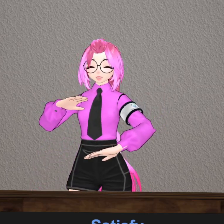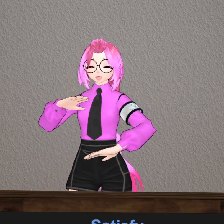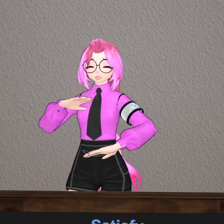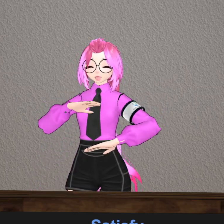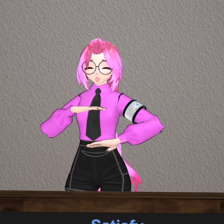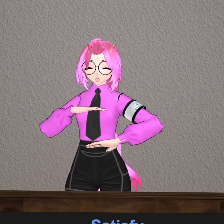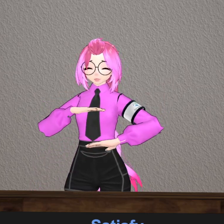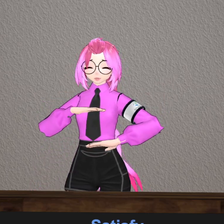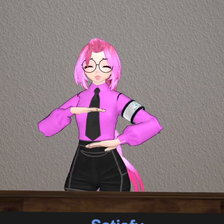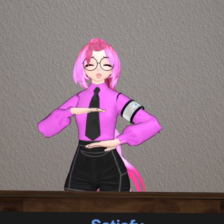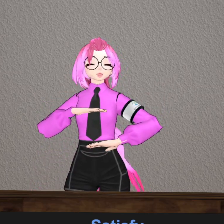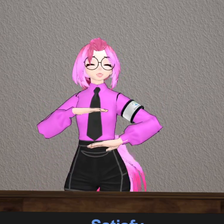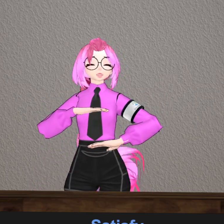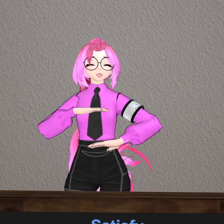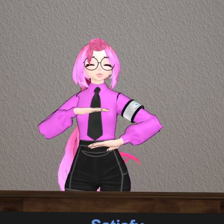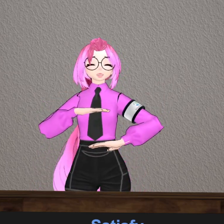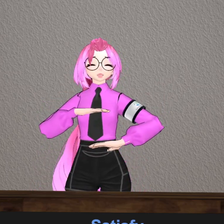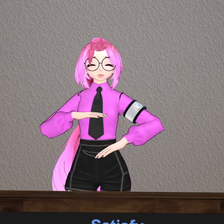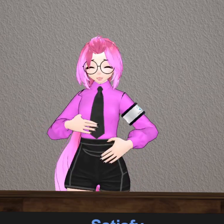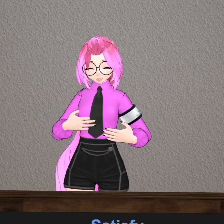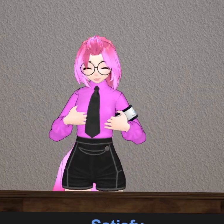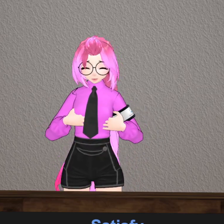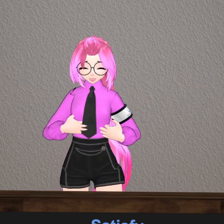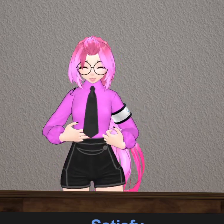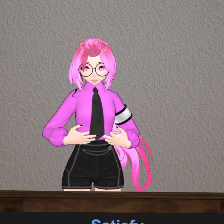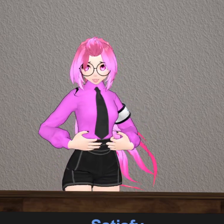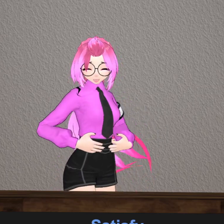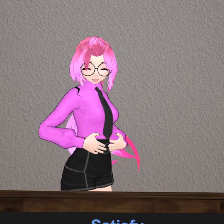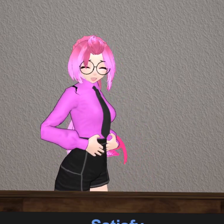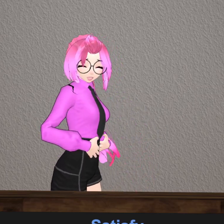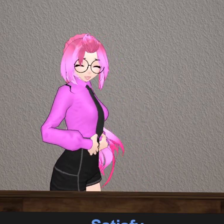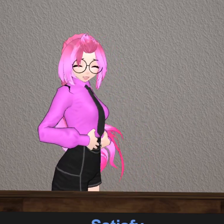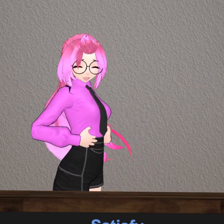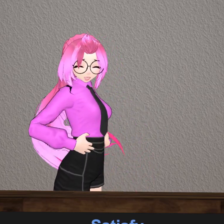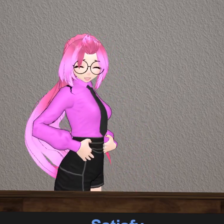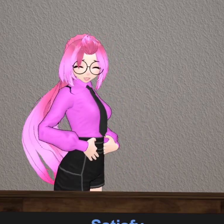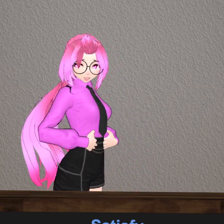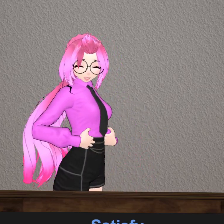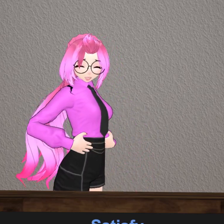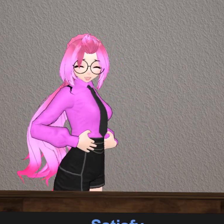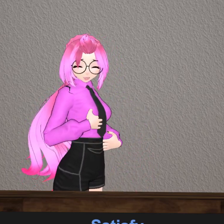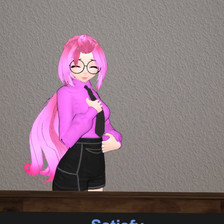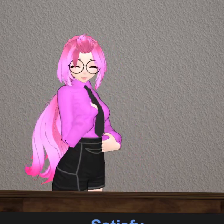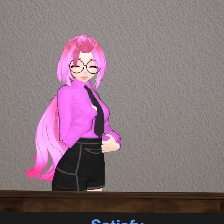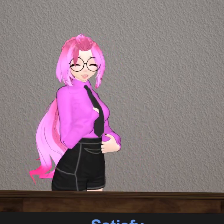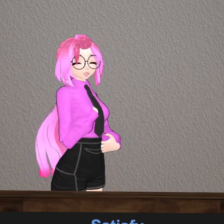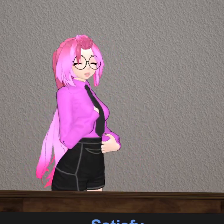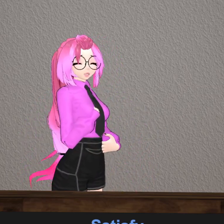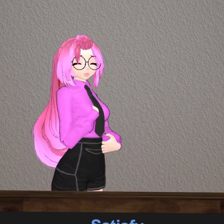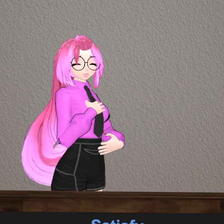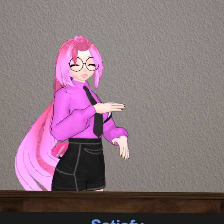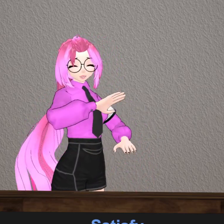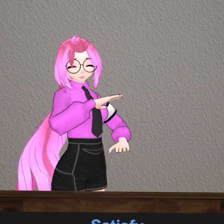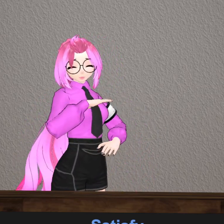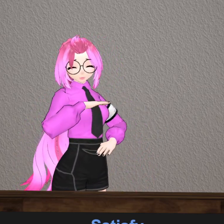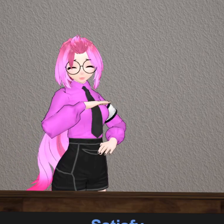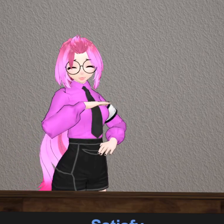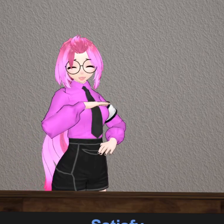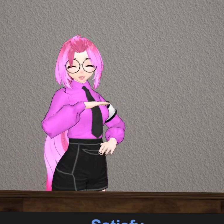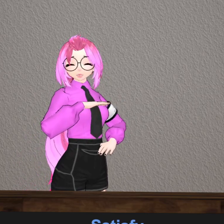you're going to go towards your chest like this. And you're going to make sure that you're actually touching your tummy and your chest.